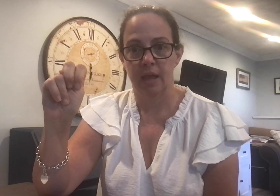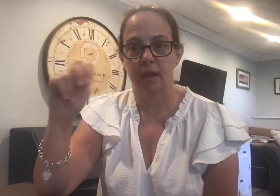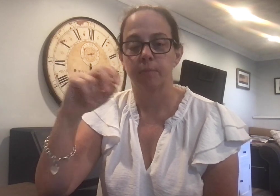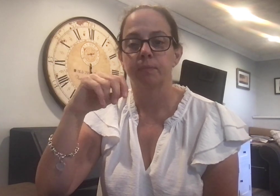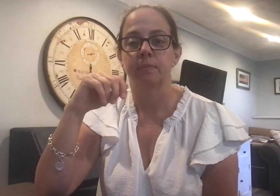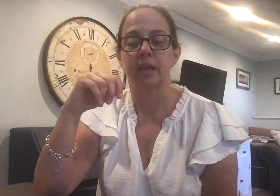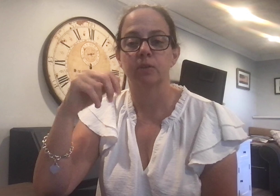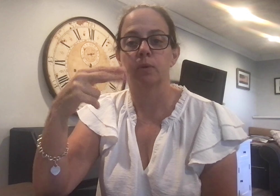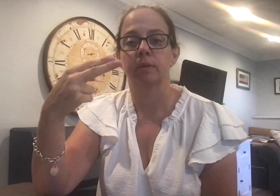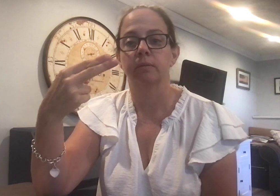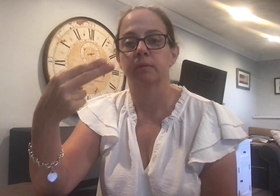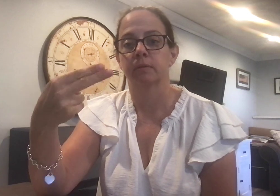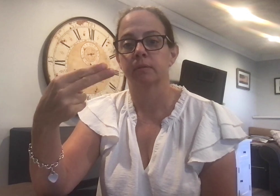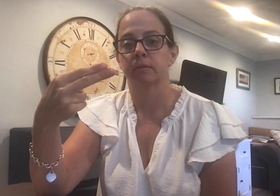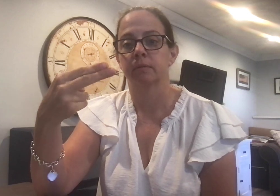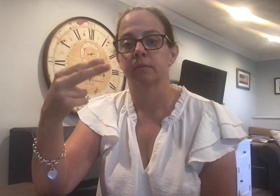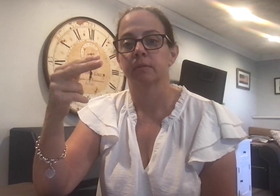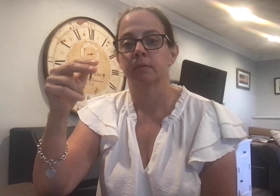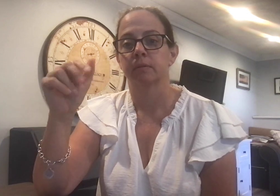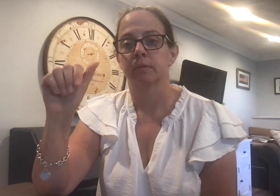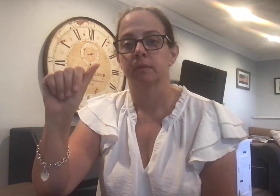Okay, next one.